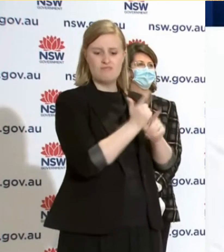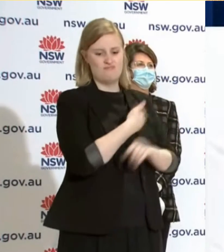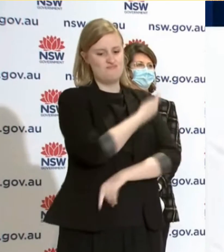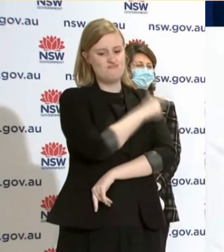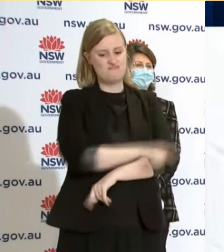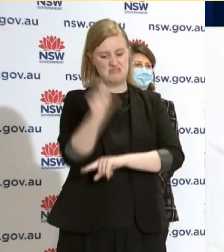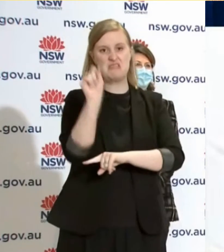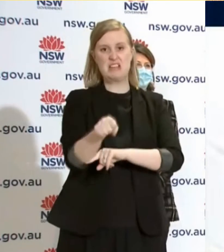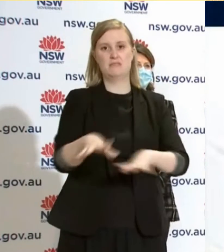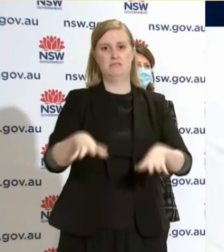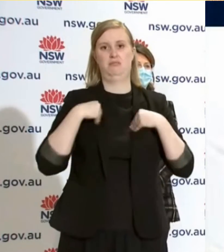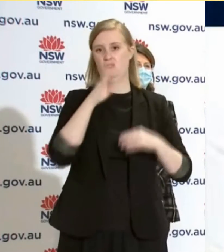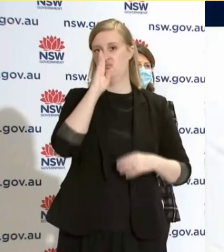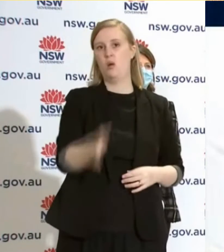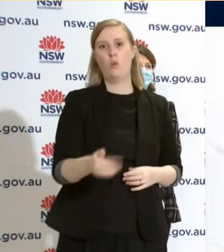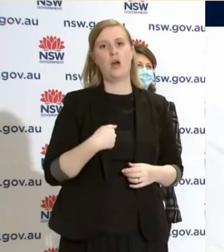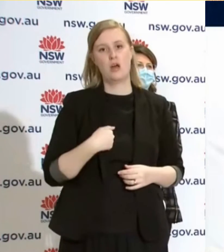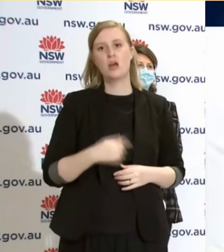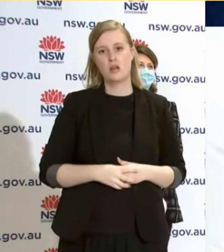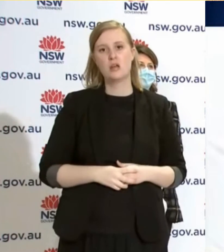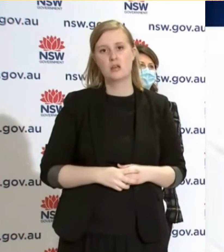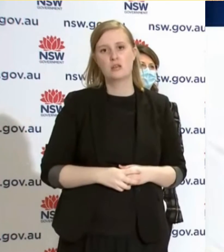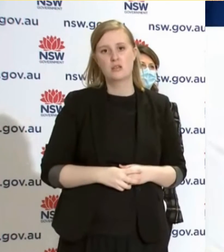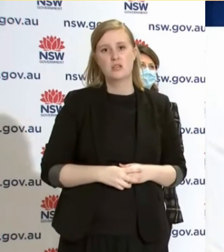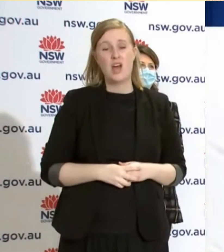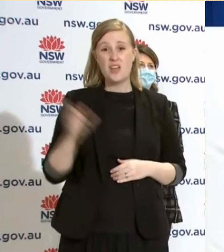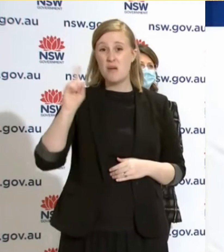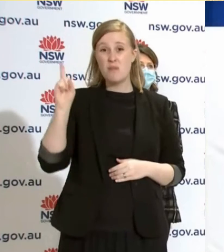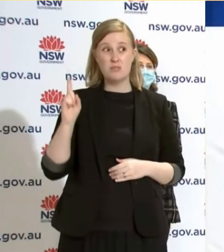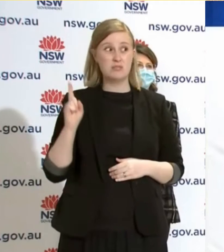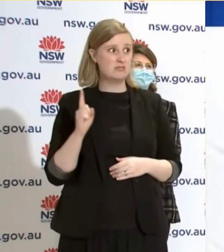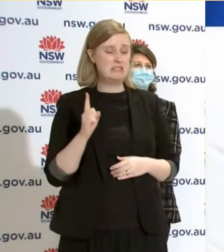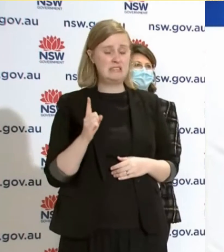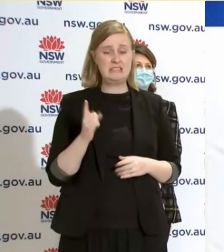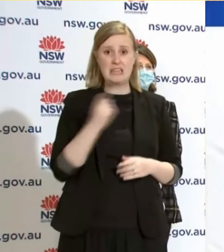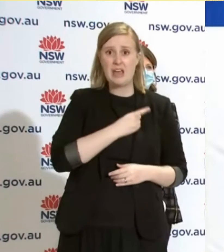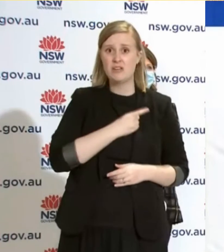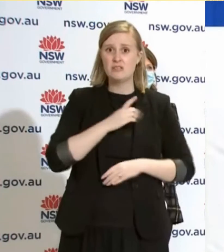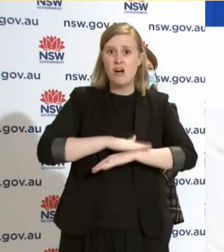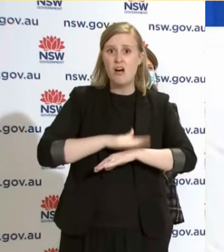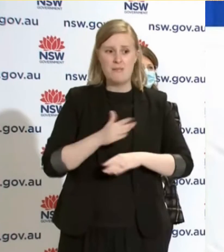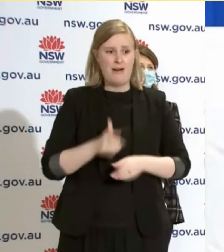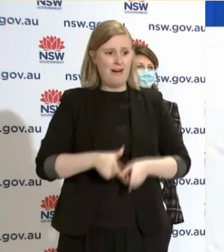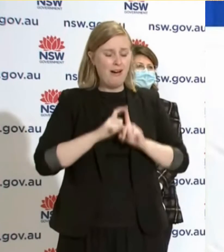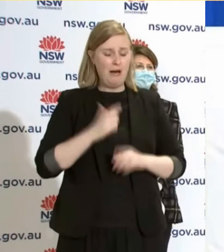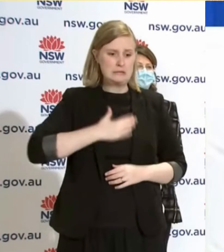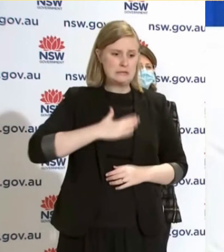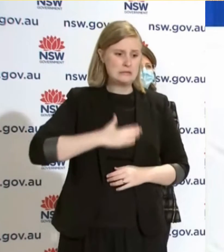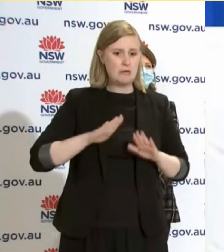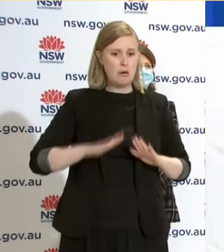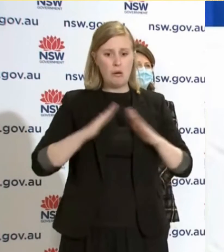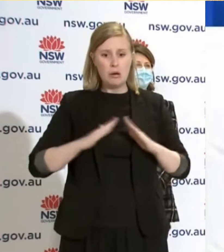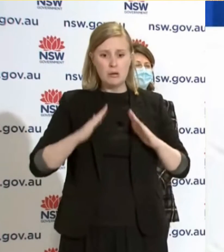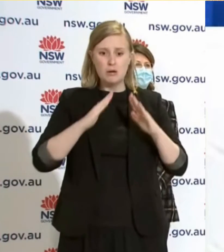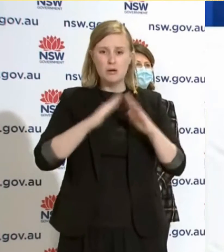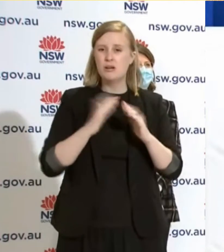those targets. I'm incredibly proud in which, during our darkest times, everybody's really coming forward and doing the right thing. And to have so many